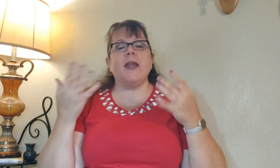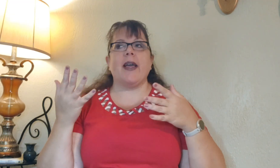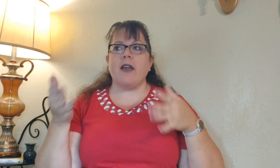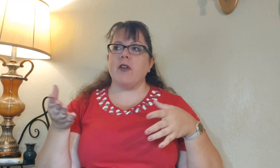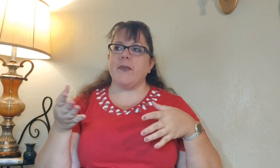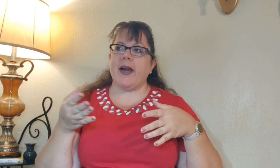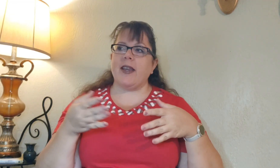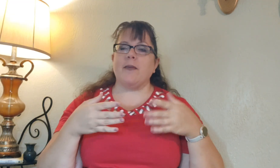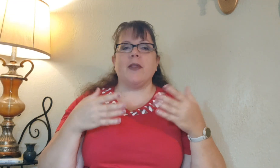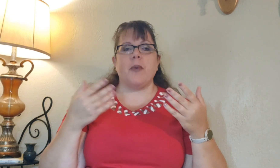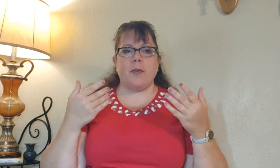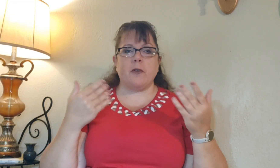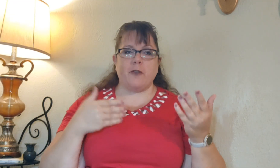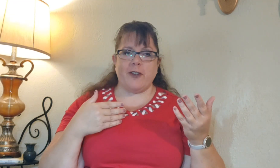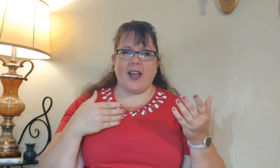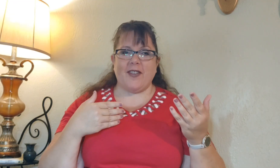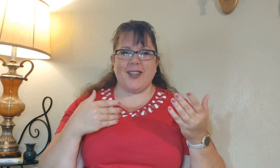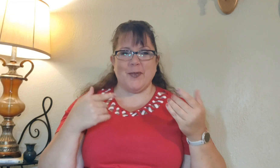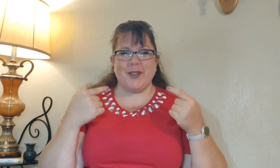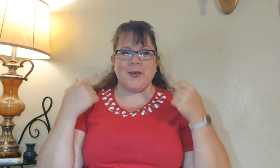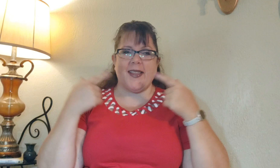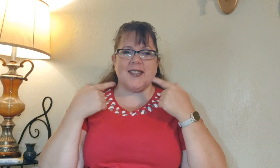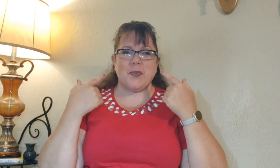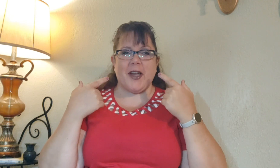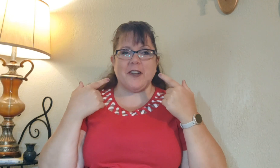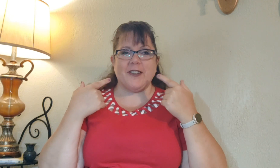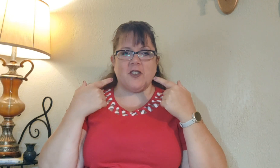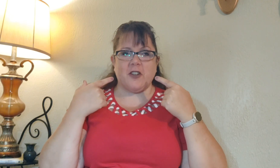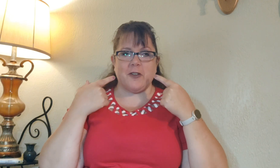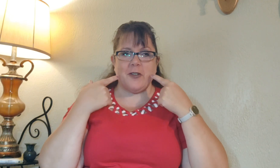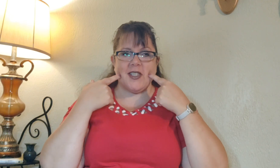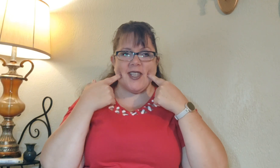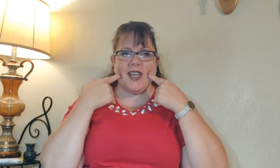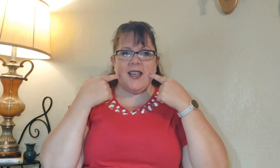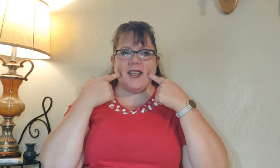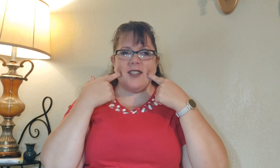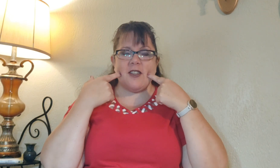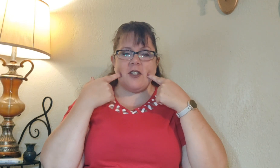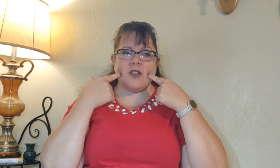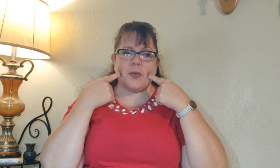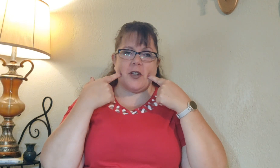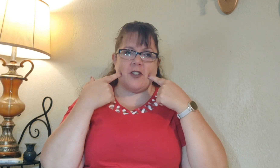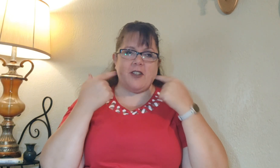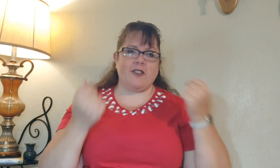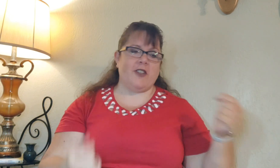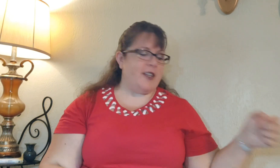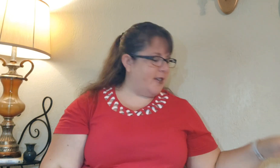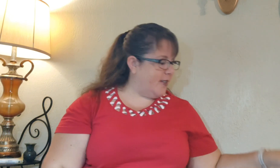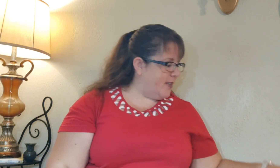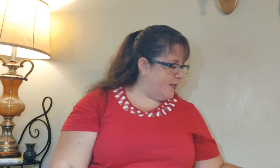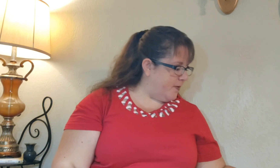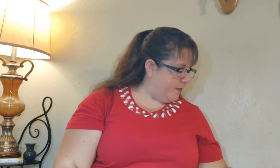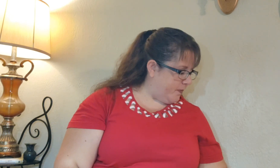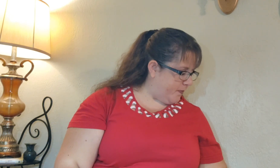not everybody, but the people who do have dimples, when they smile, it shows. So you just point to your cheeks.